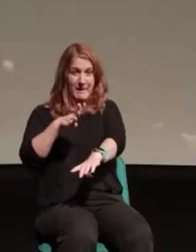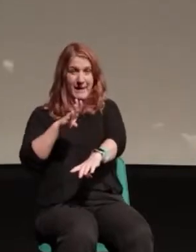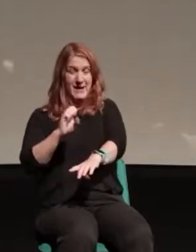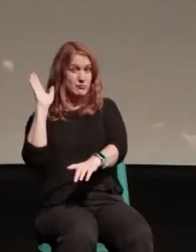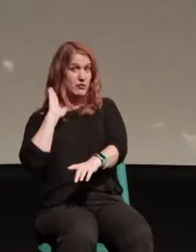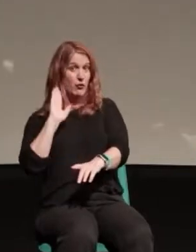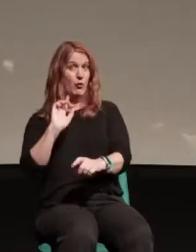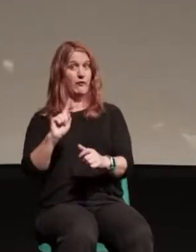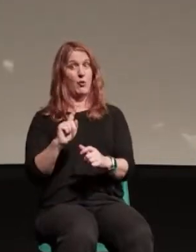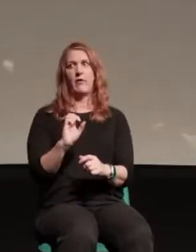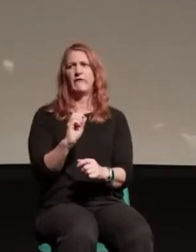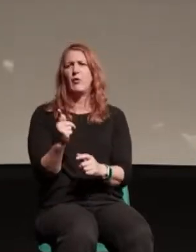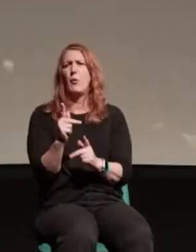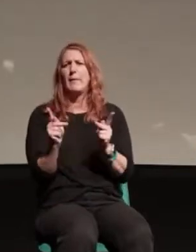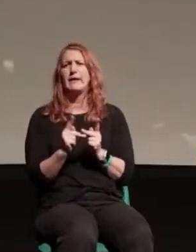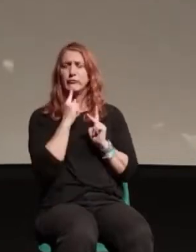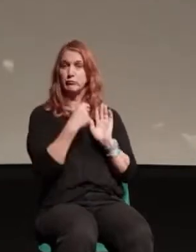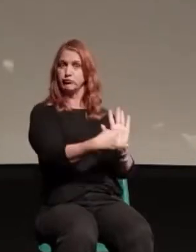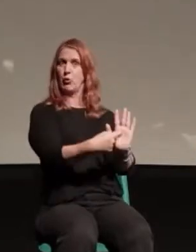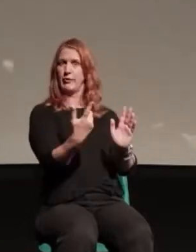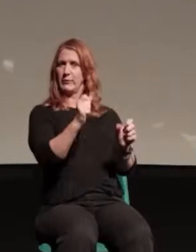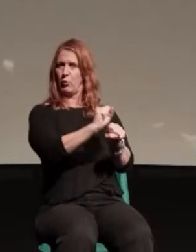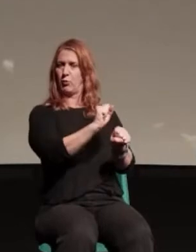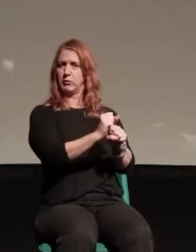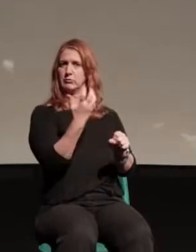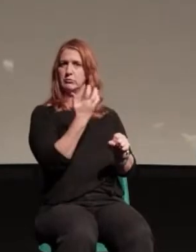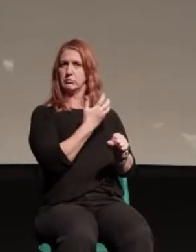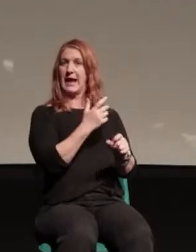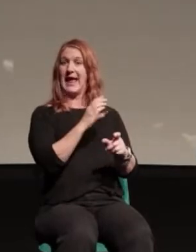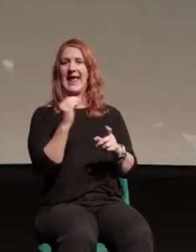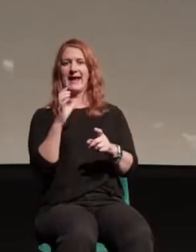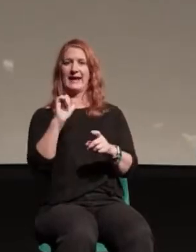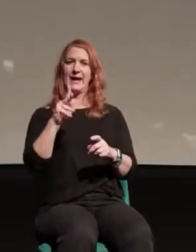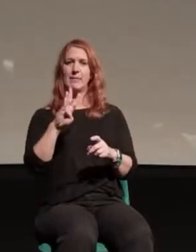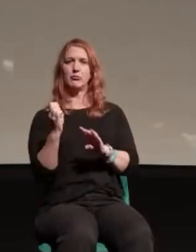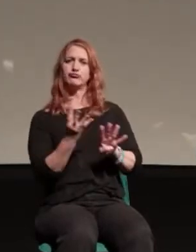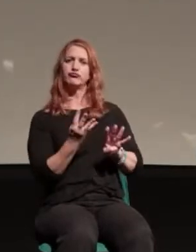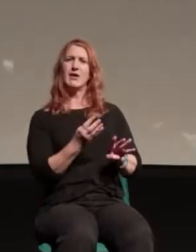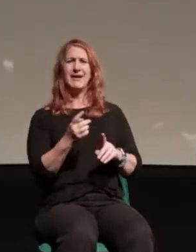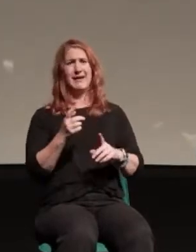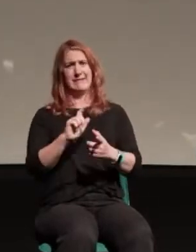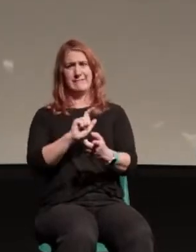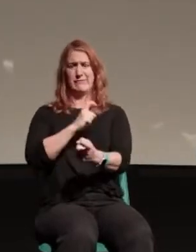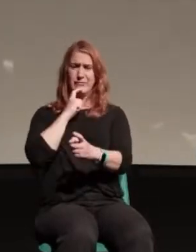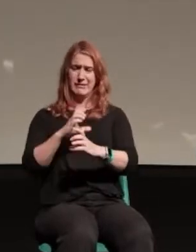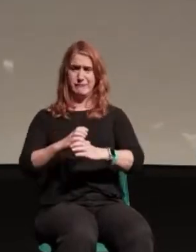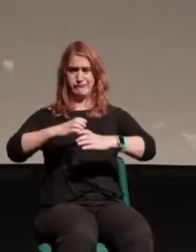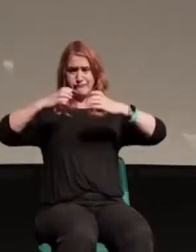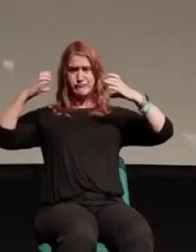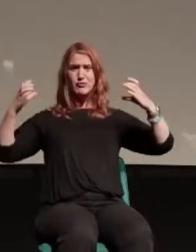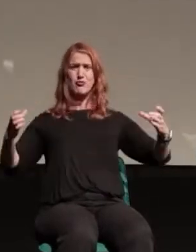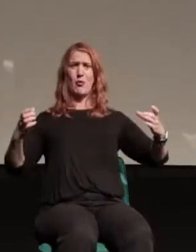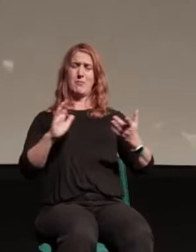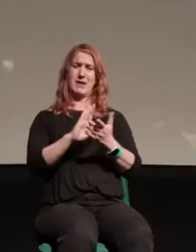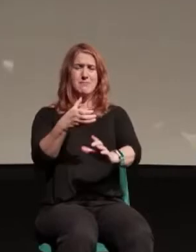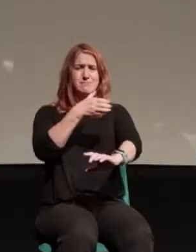few places that was showcasing this work. And when cable became, the huge monster that it was, you started